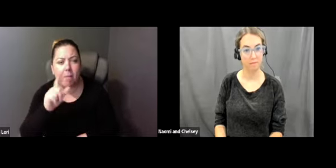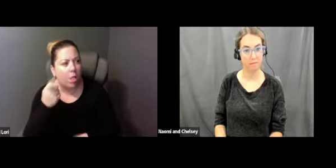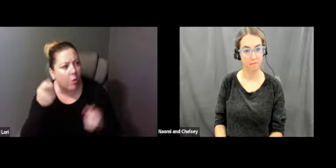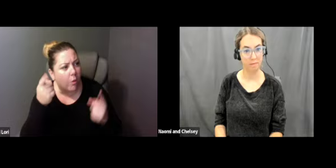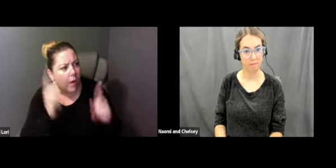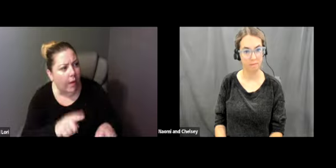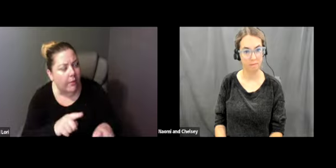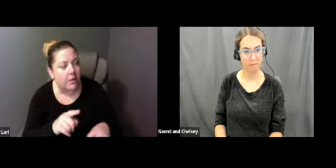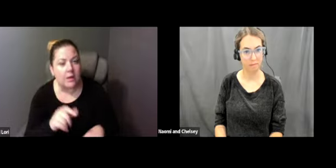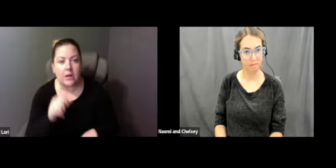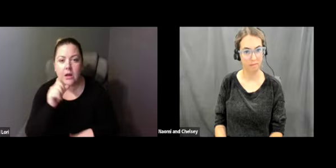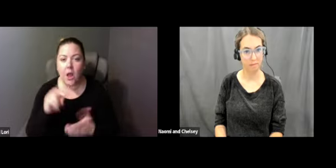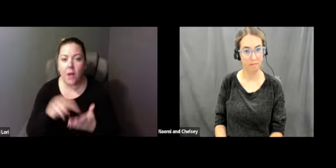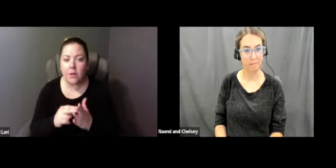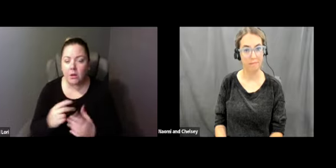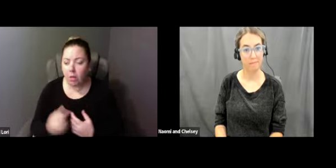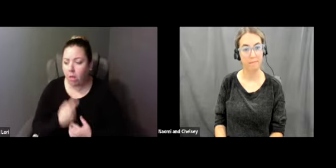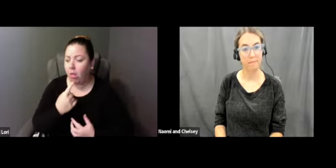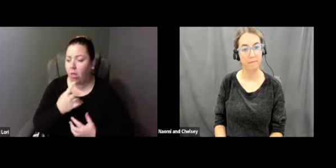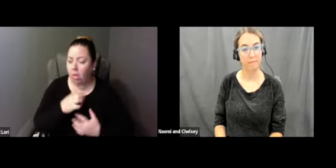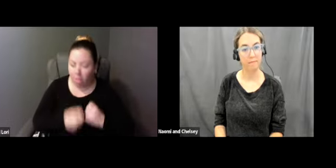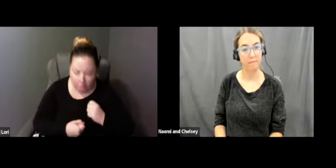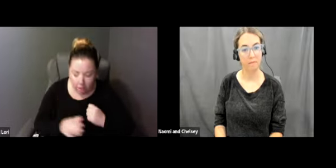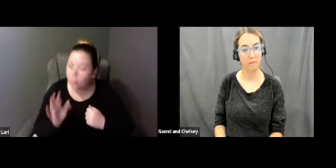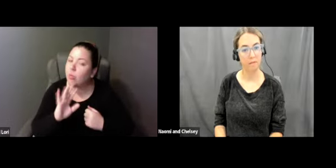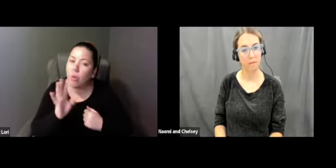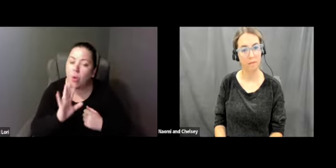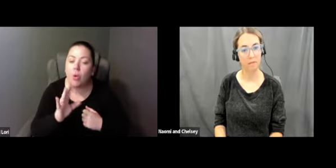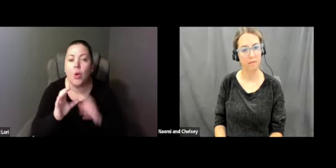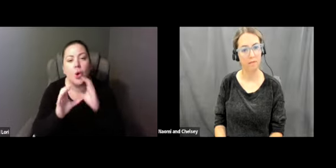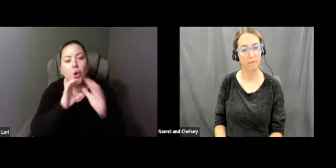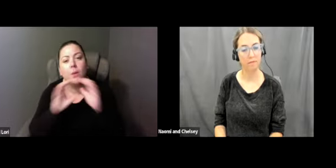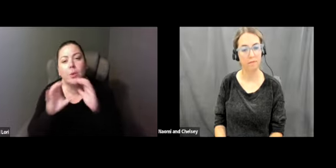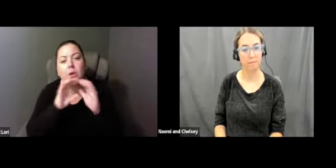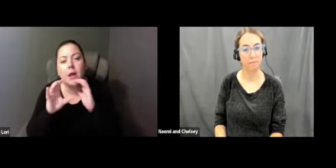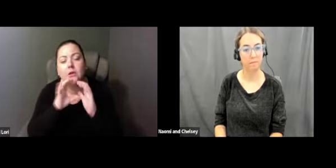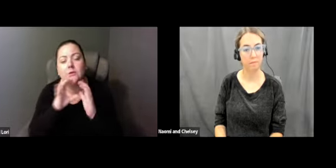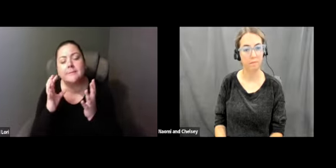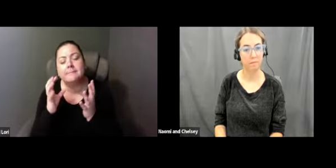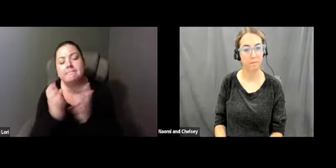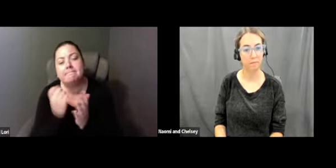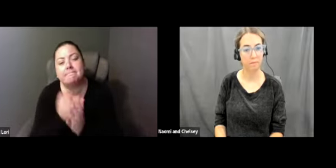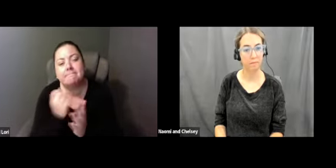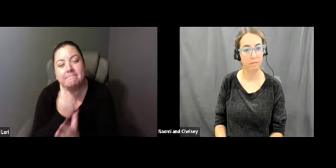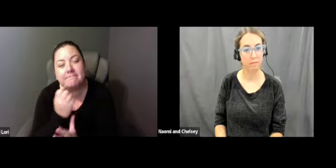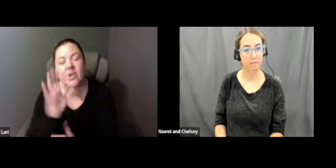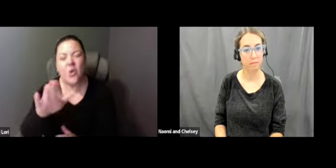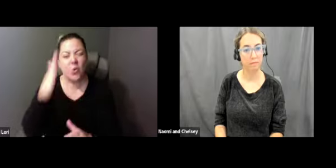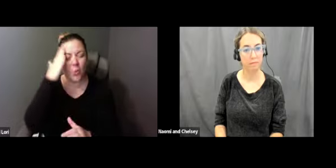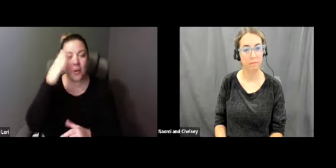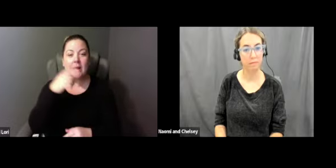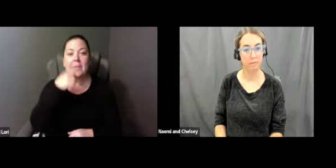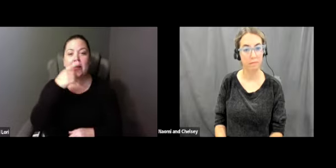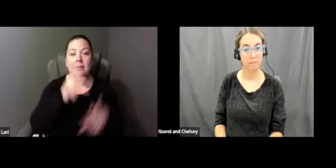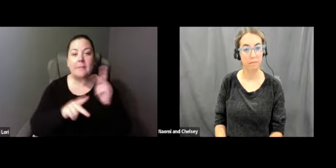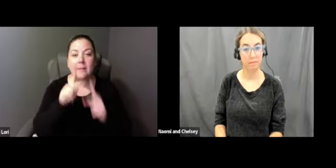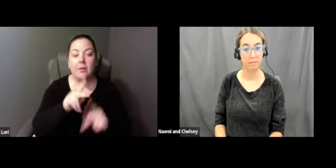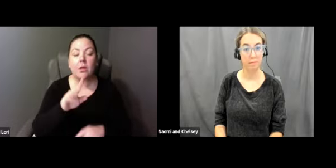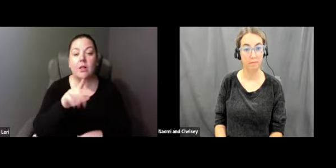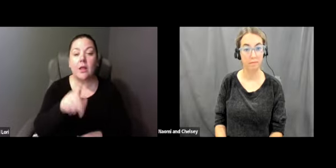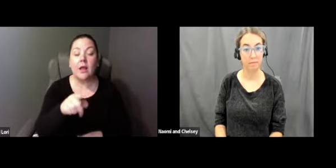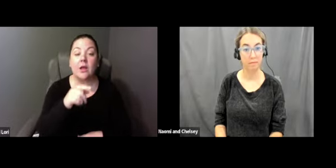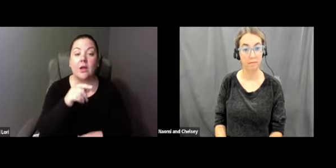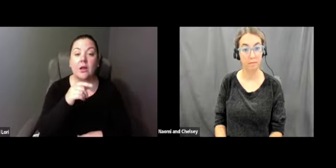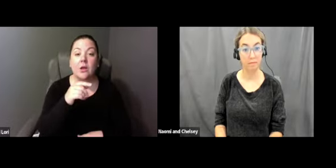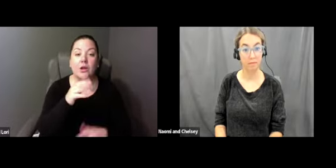every angle. And so when you have a friend and you're like, oh, if I have something in my teeth and that person tells me I have something in my teeth, they're a good friend,